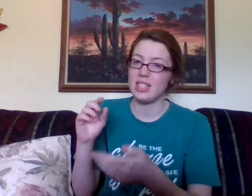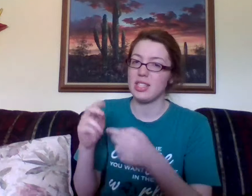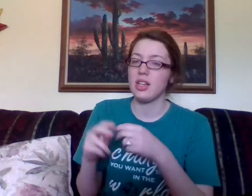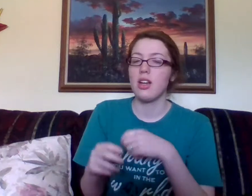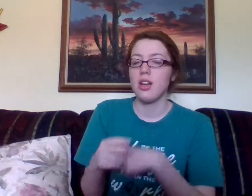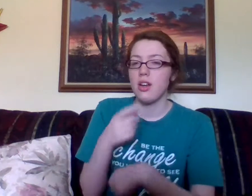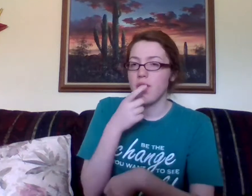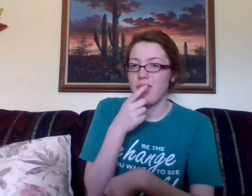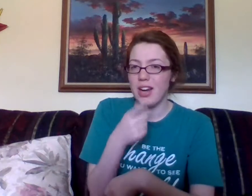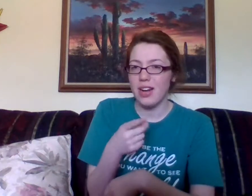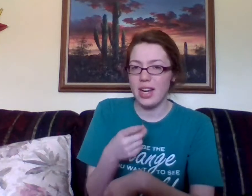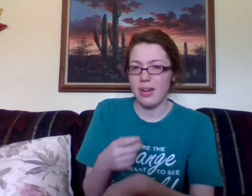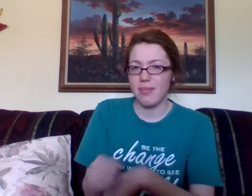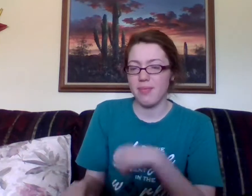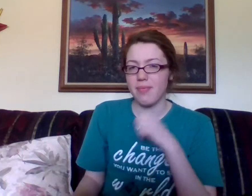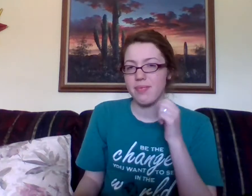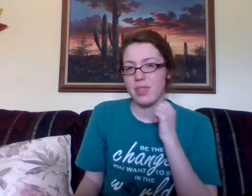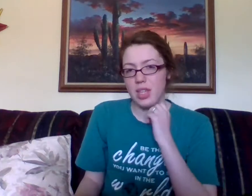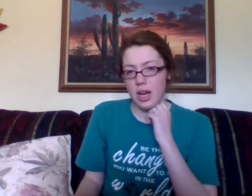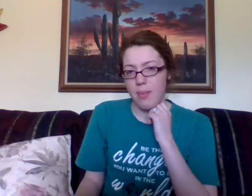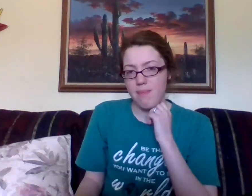it's very um,